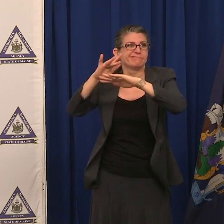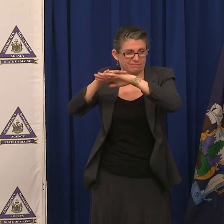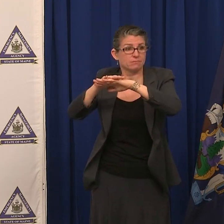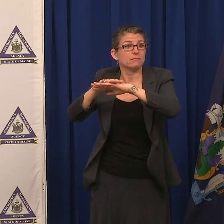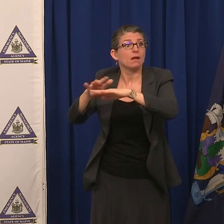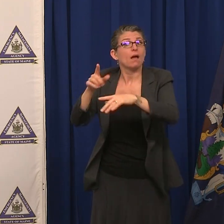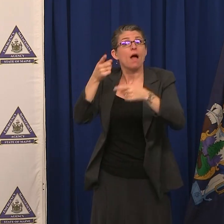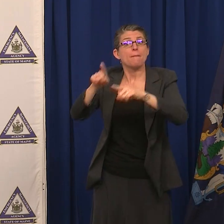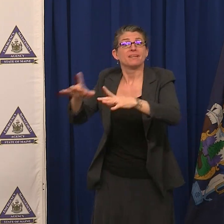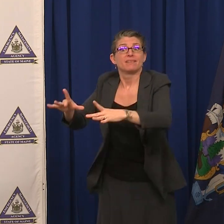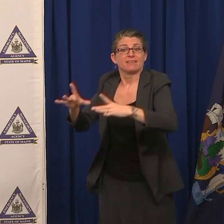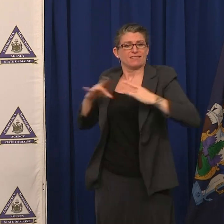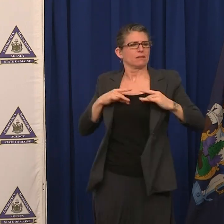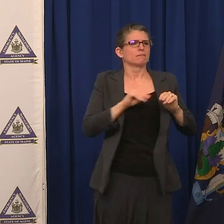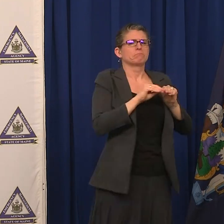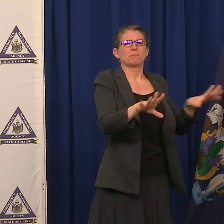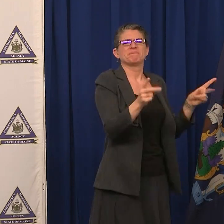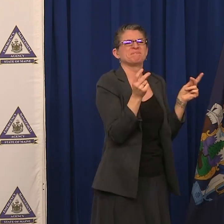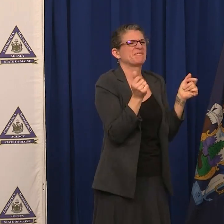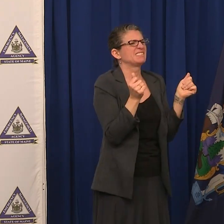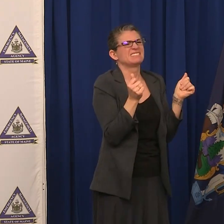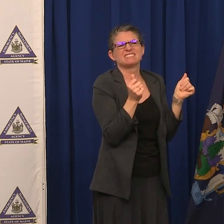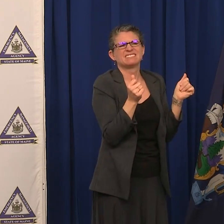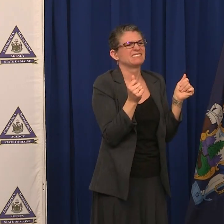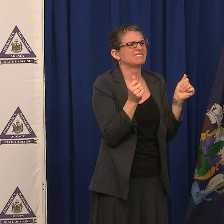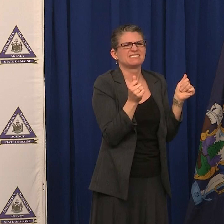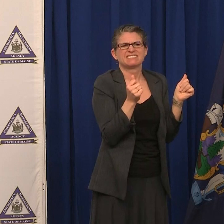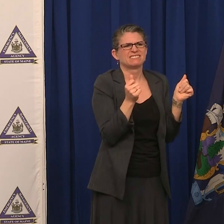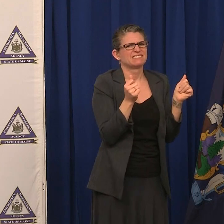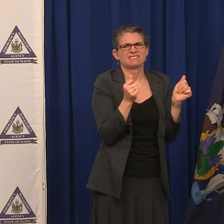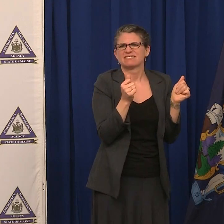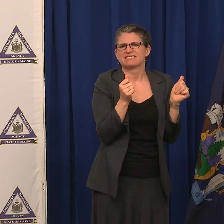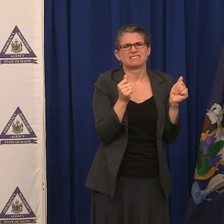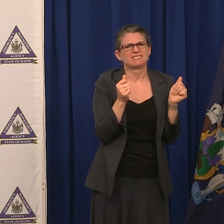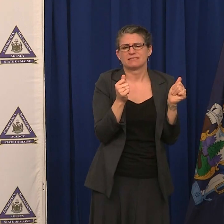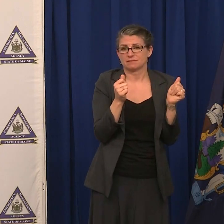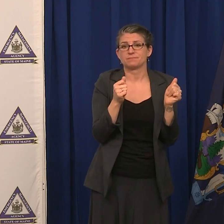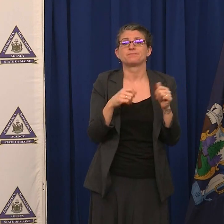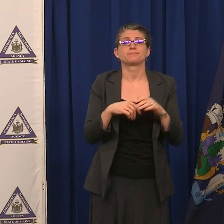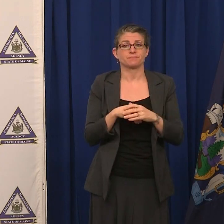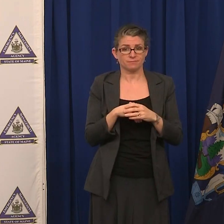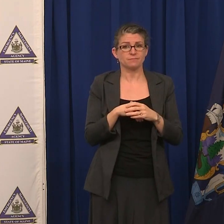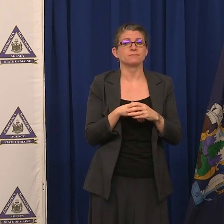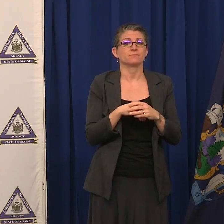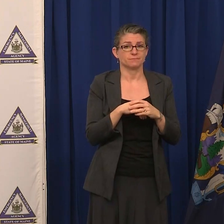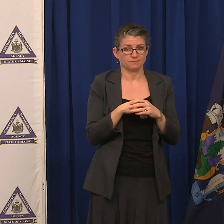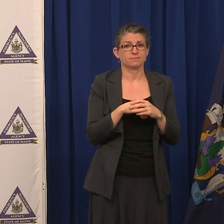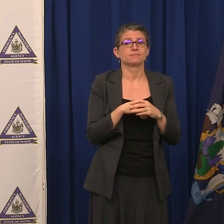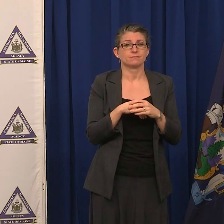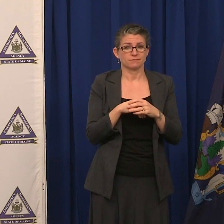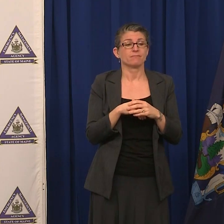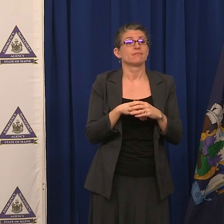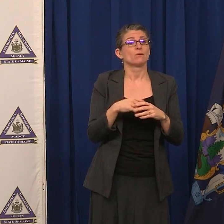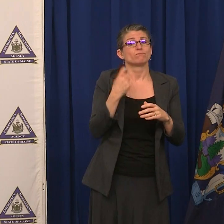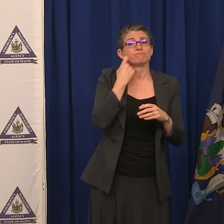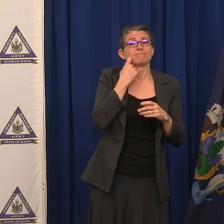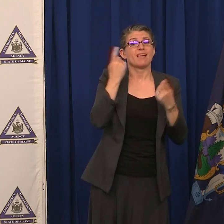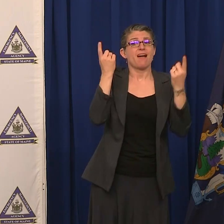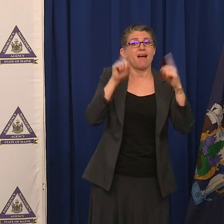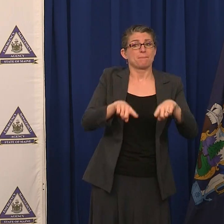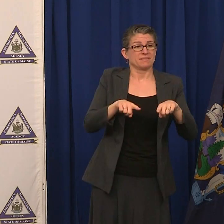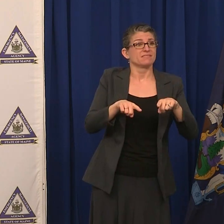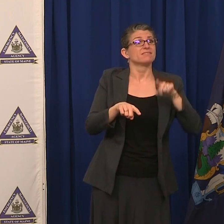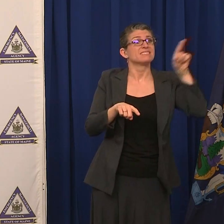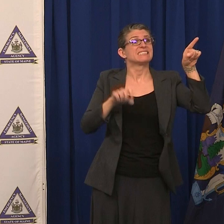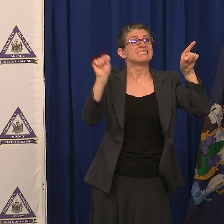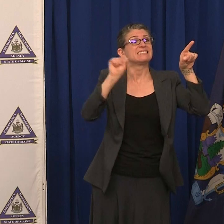for example, was documented in a long-term care facility just outside of the city of Seattle, where a very